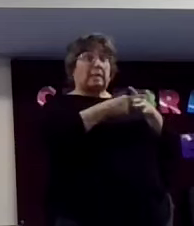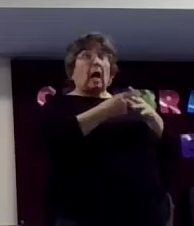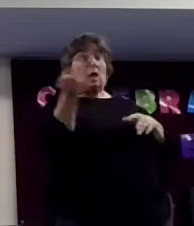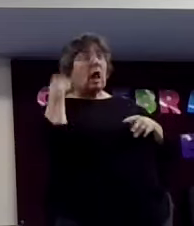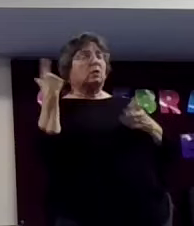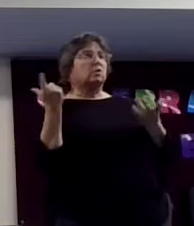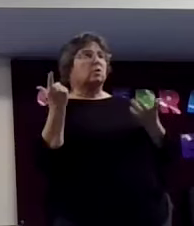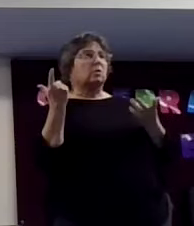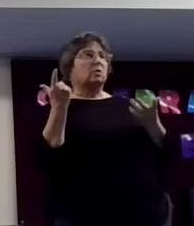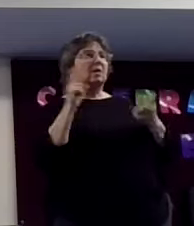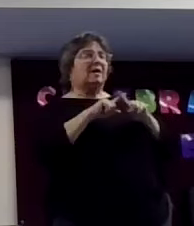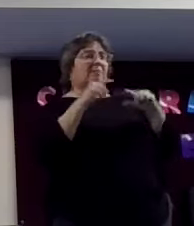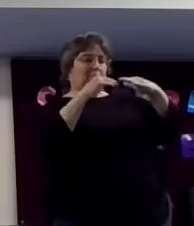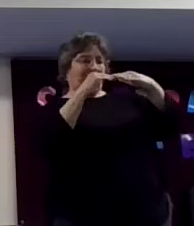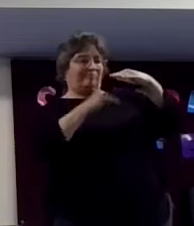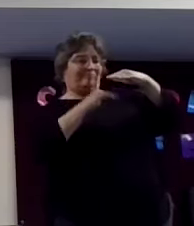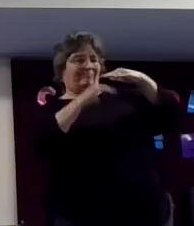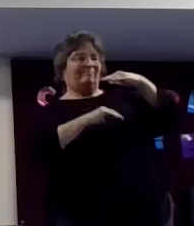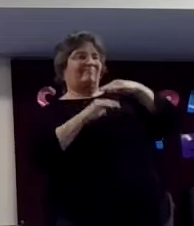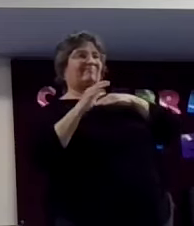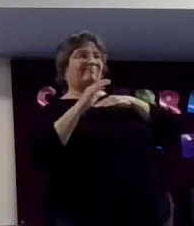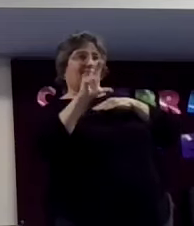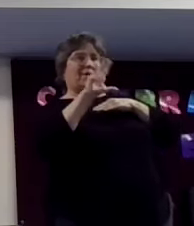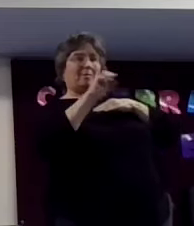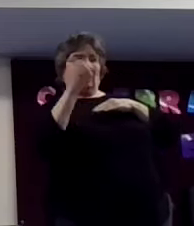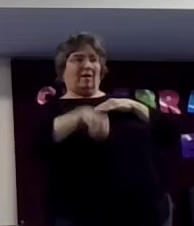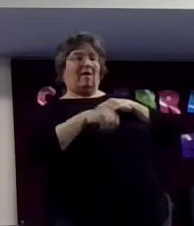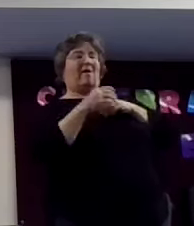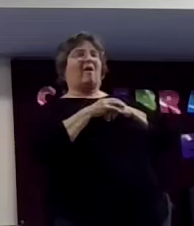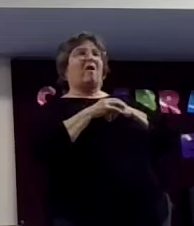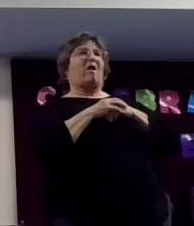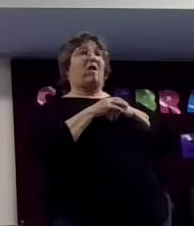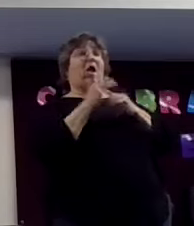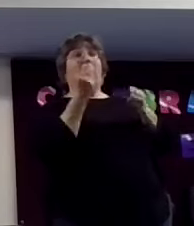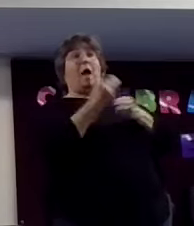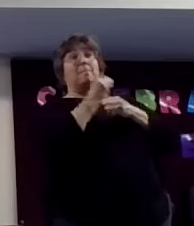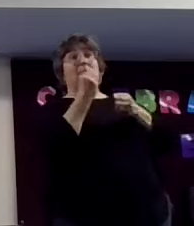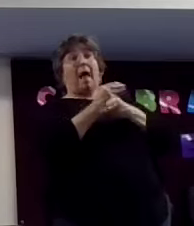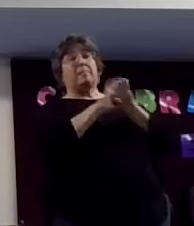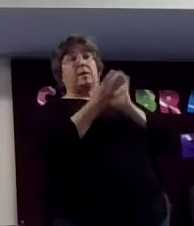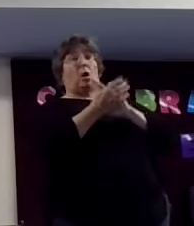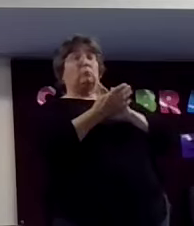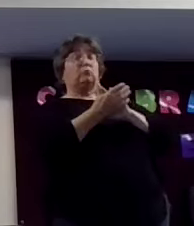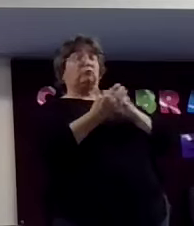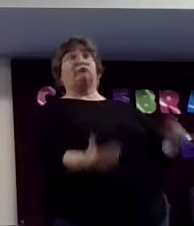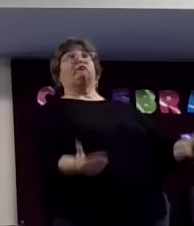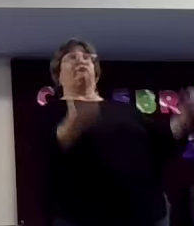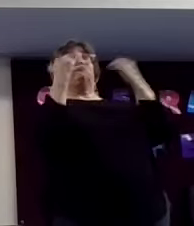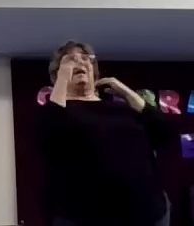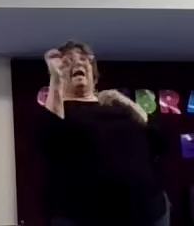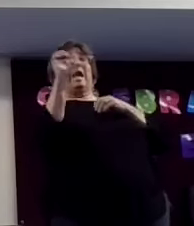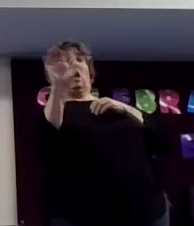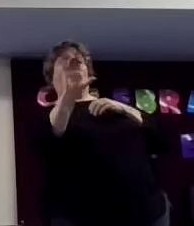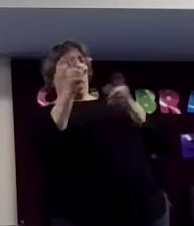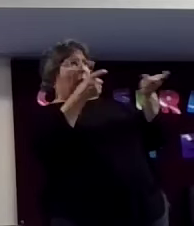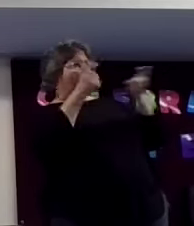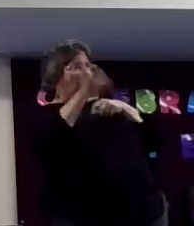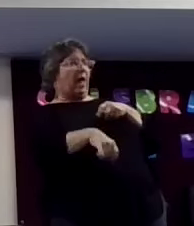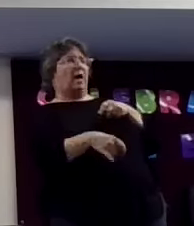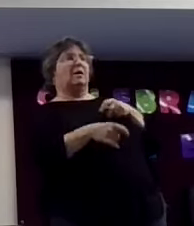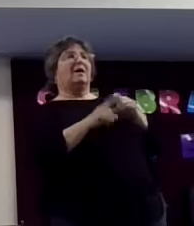started last year, but we ended up just below 3. Math gets pretty daunting because you just think about Erie County and you think, oh, we can